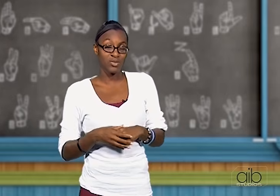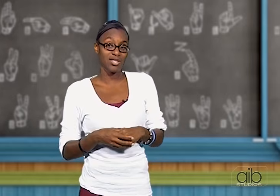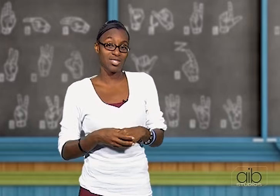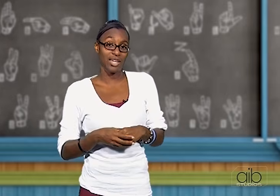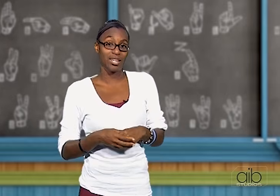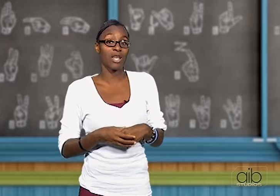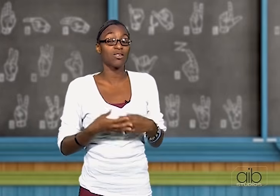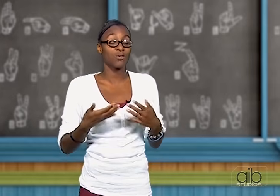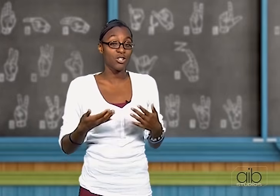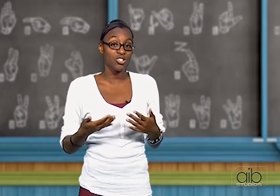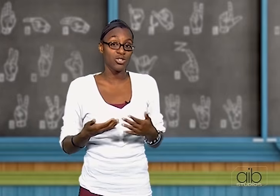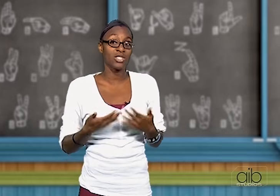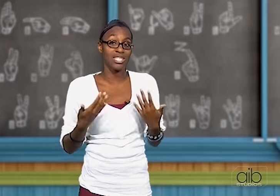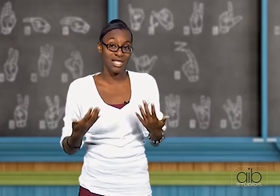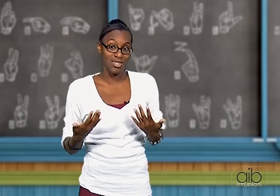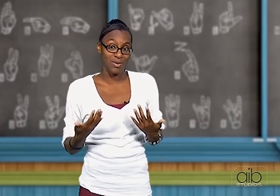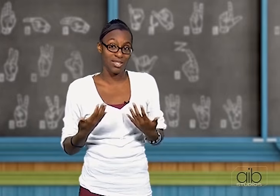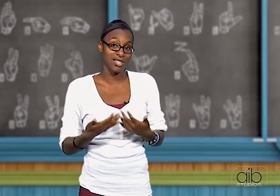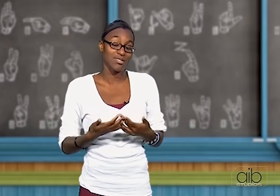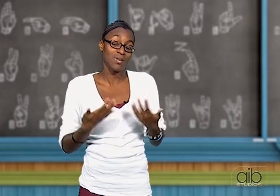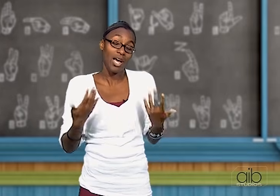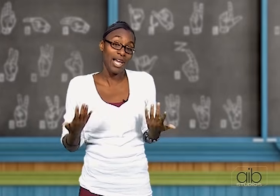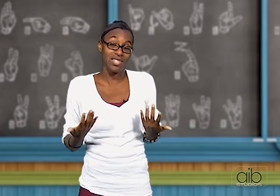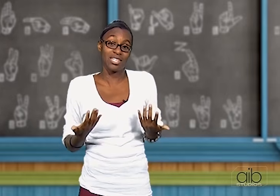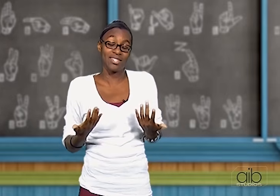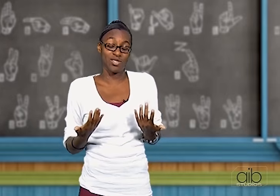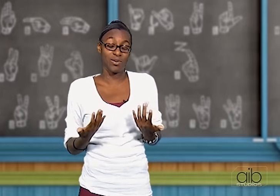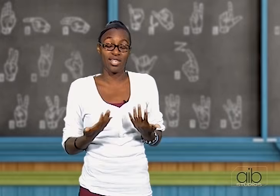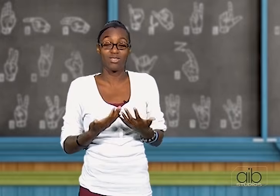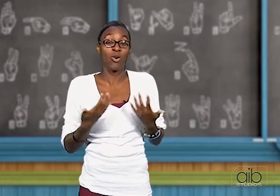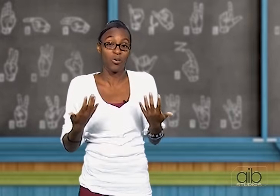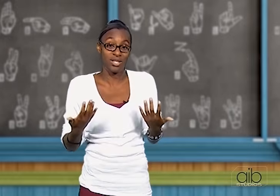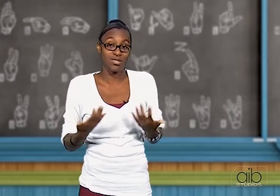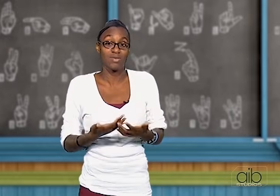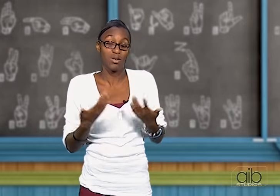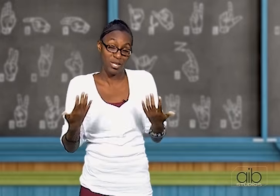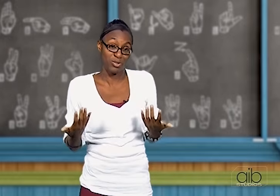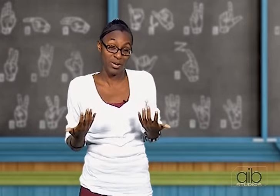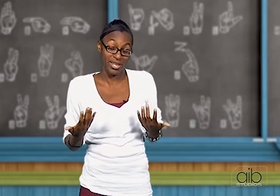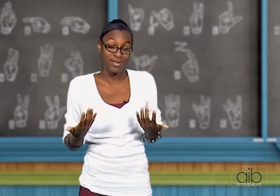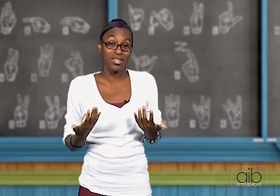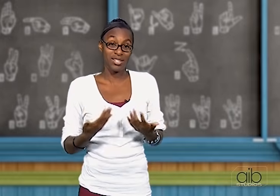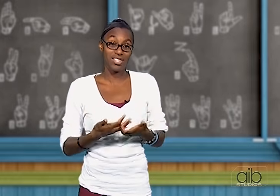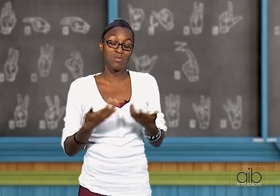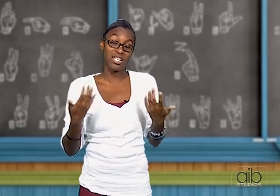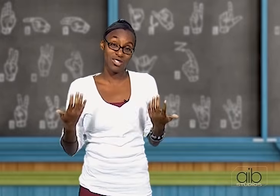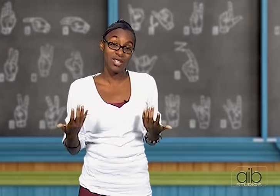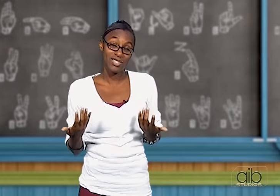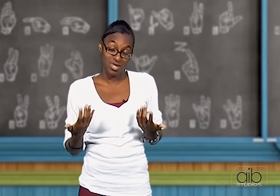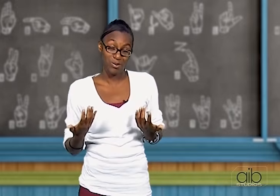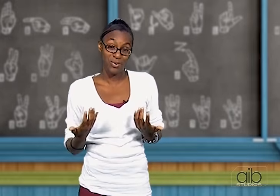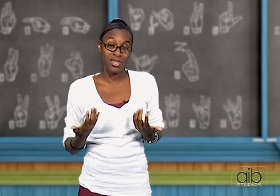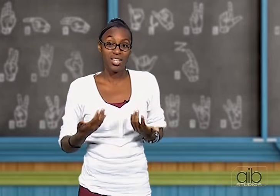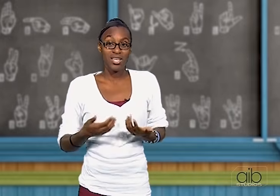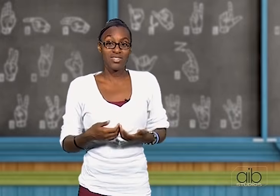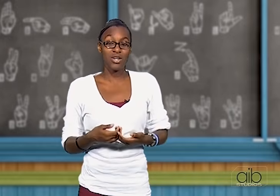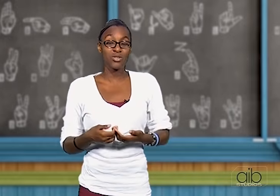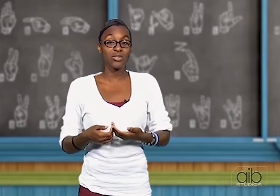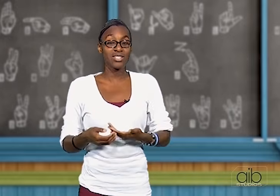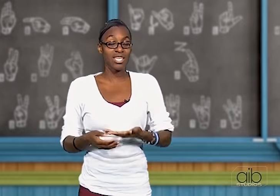can sign it. I'm going to first show you the easy way, because I think the easy way is always the better way, because it makes our life simple. So you're going to take